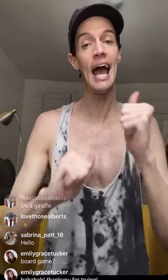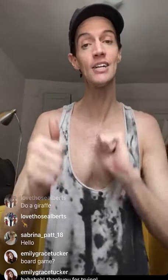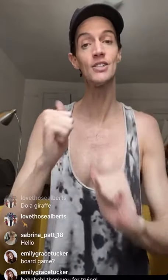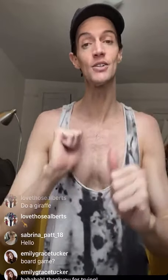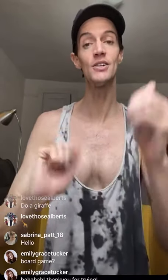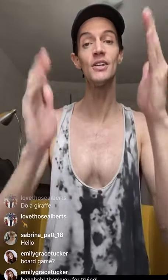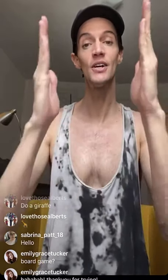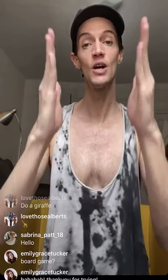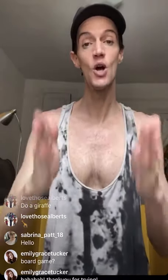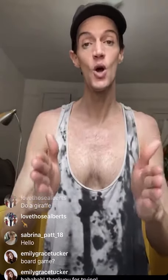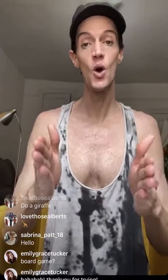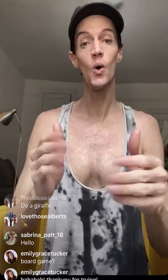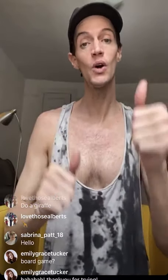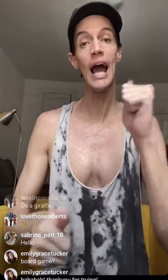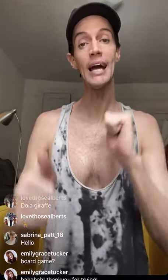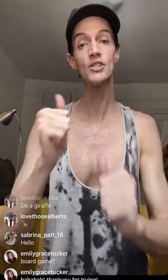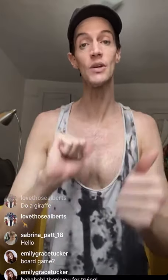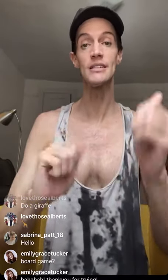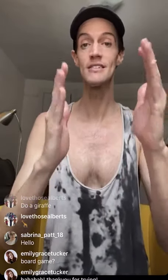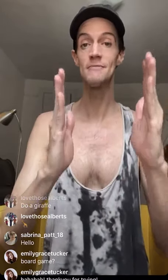actor or actress.